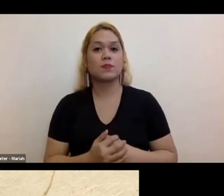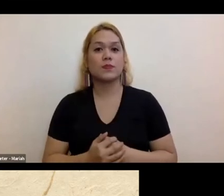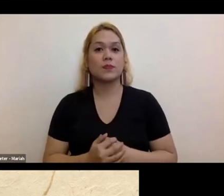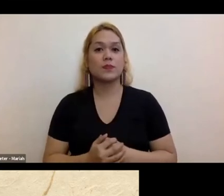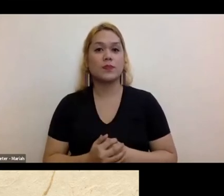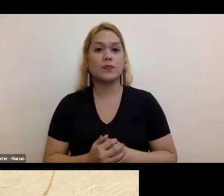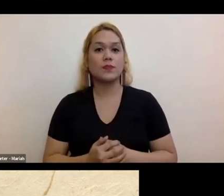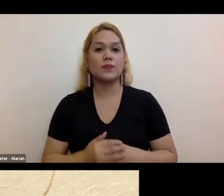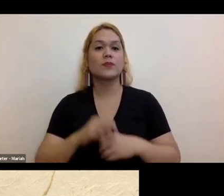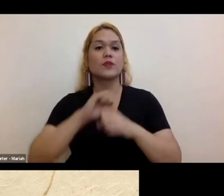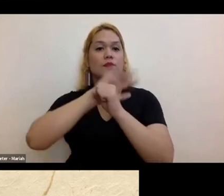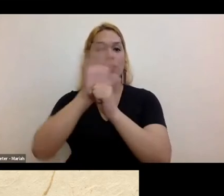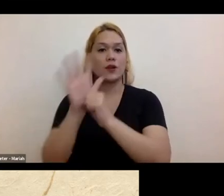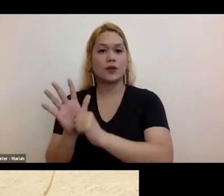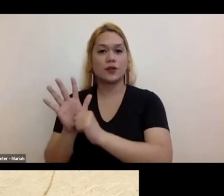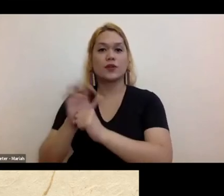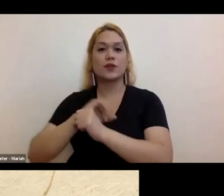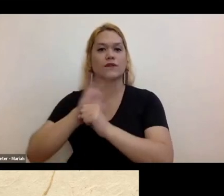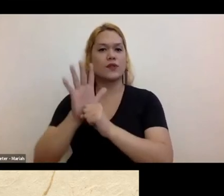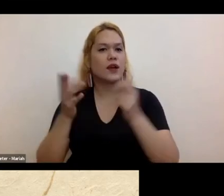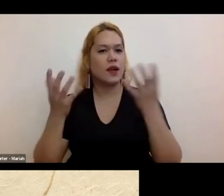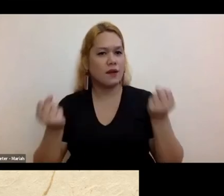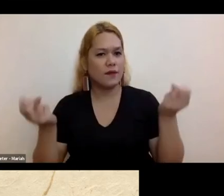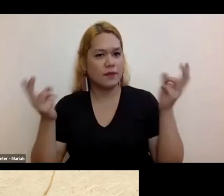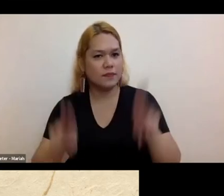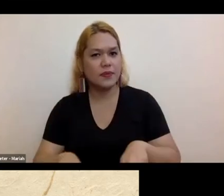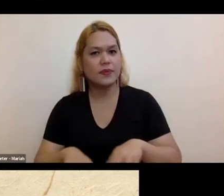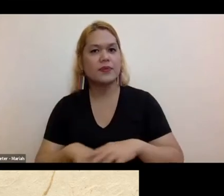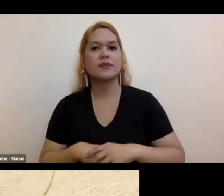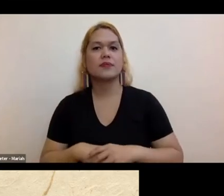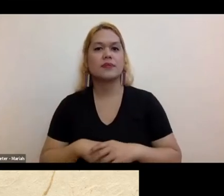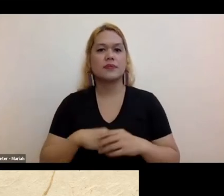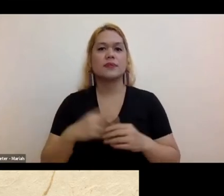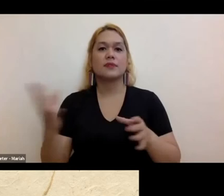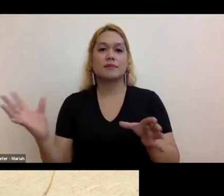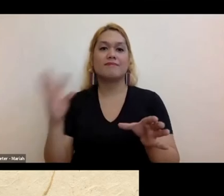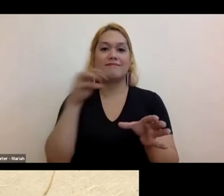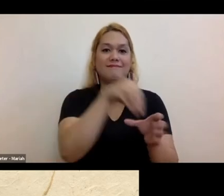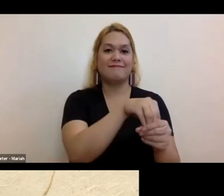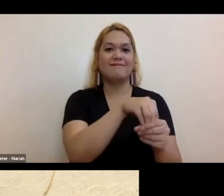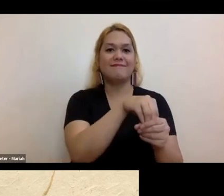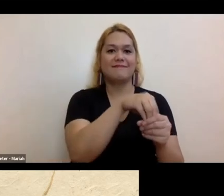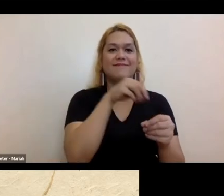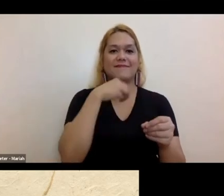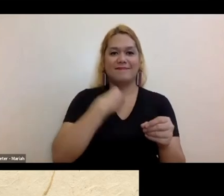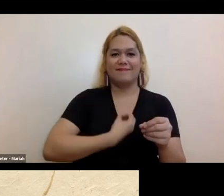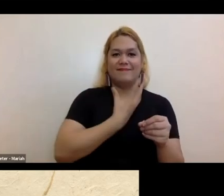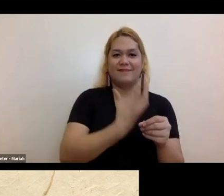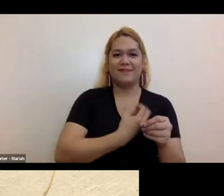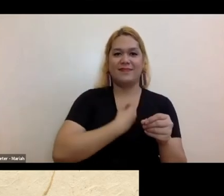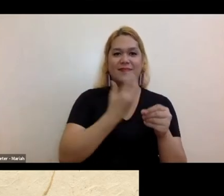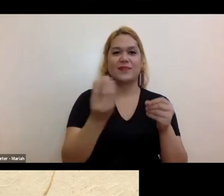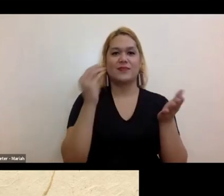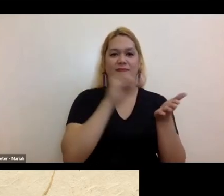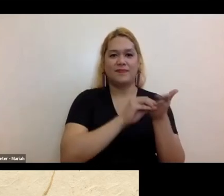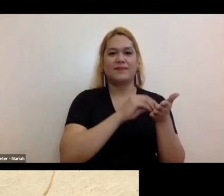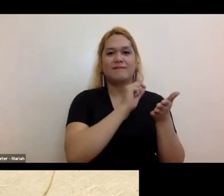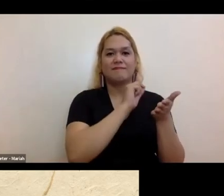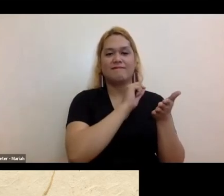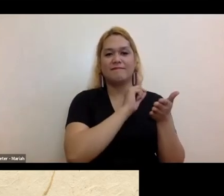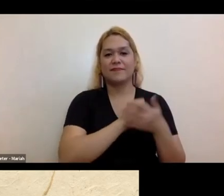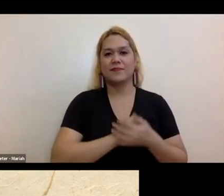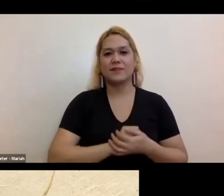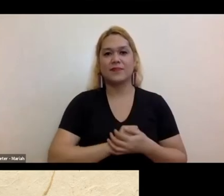found its way into the poem and stayed there. I think one other thing I can say about the poem is that it